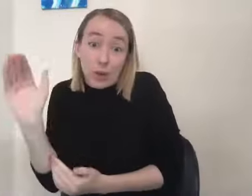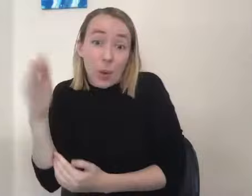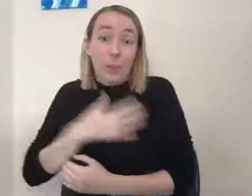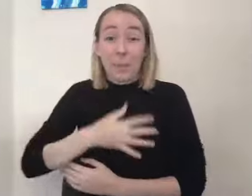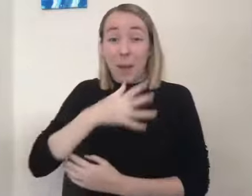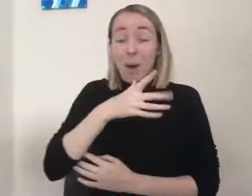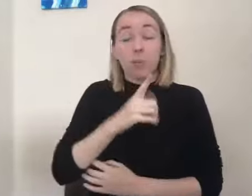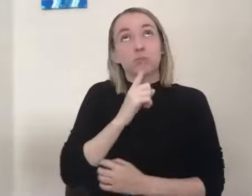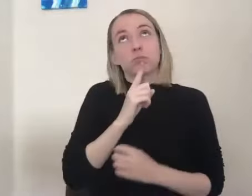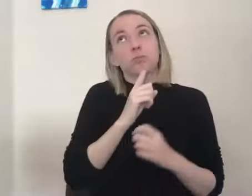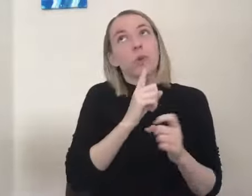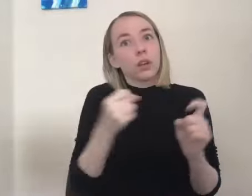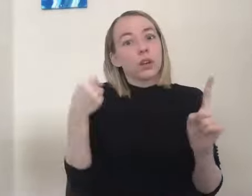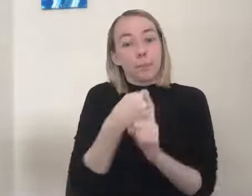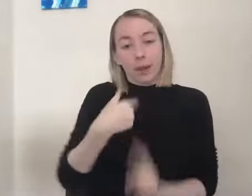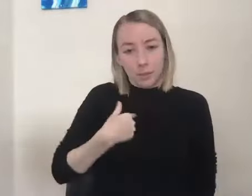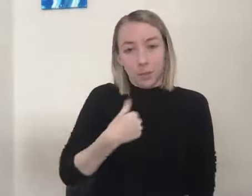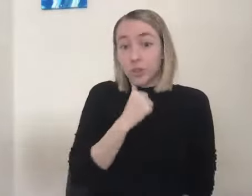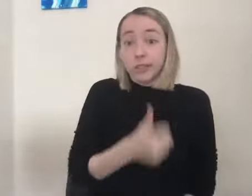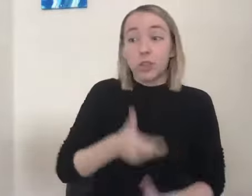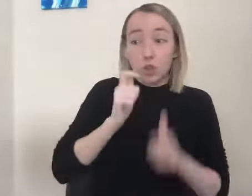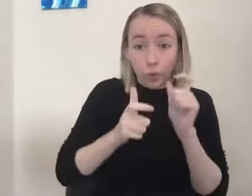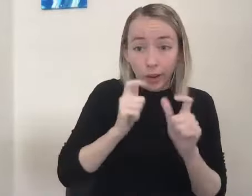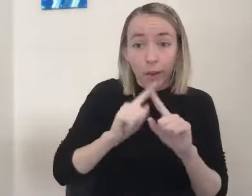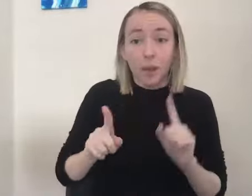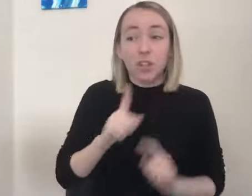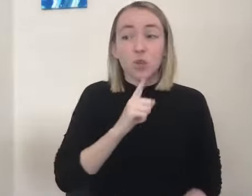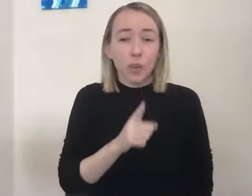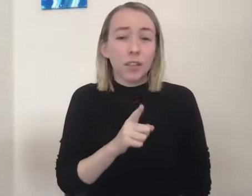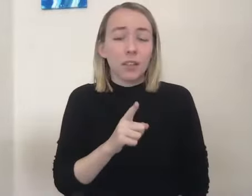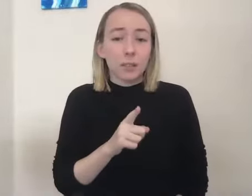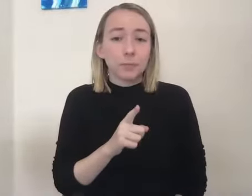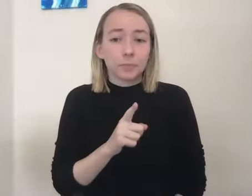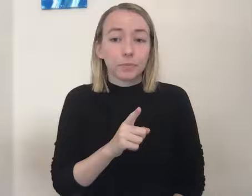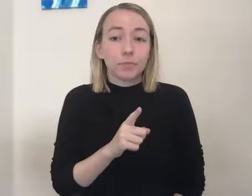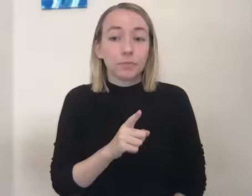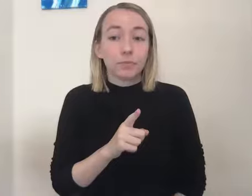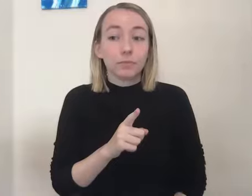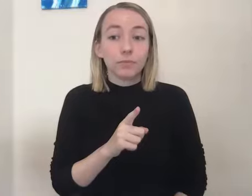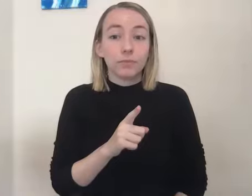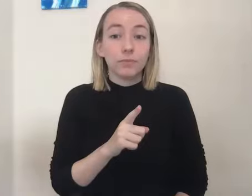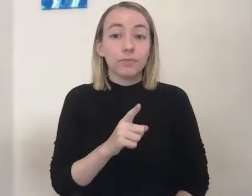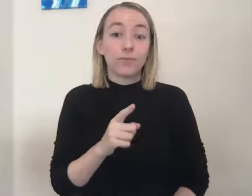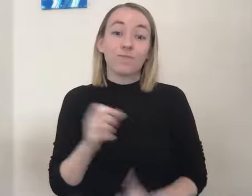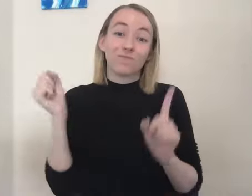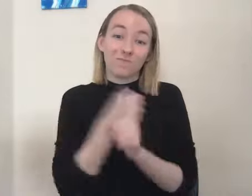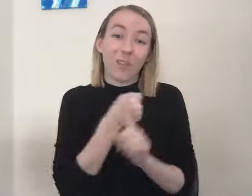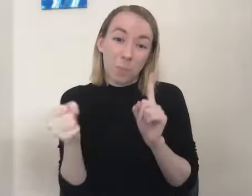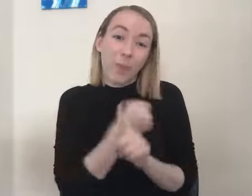have a drink problem, but I didn't know that until I was 3 years in Al-Anon. But my mother affected me very, very badly,